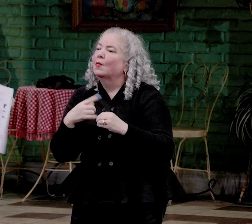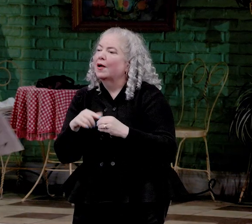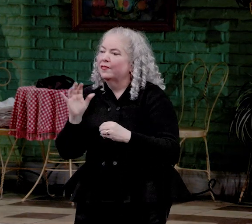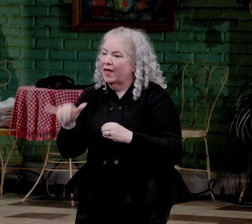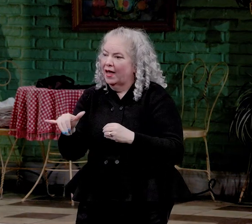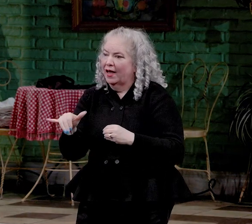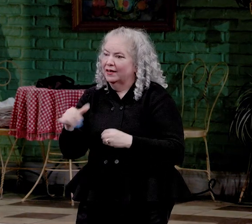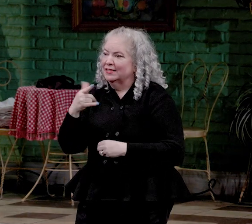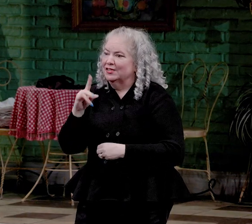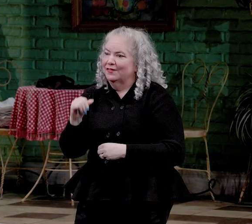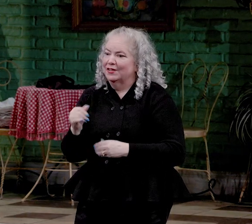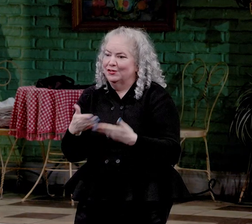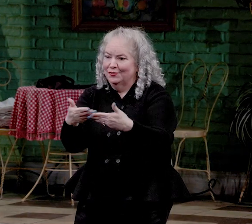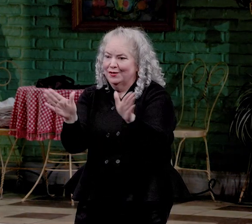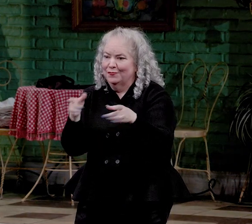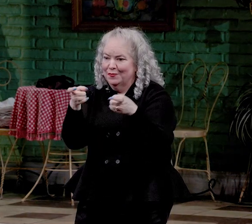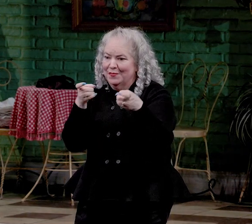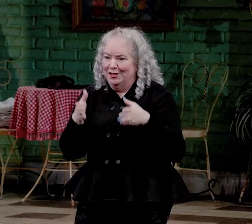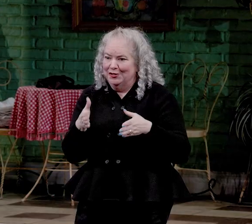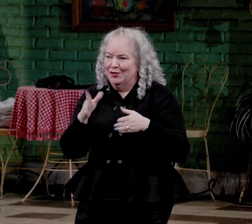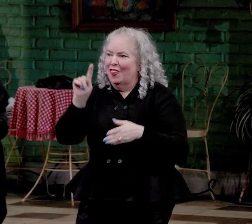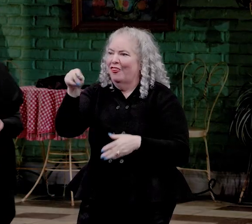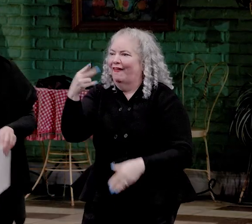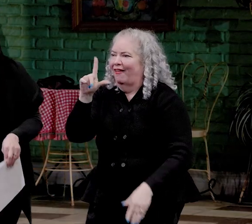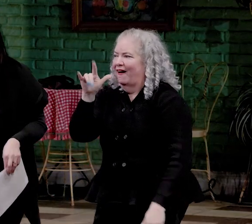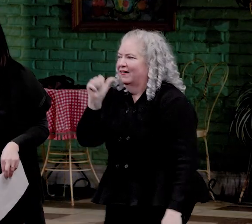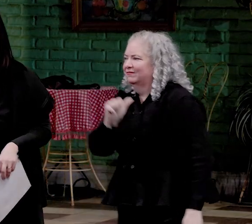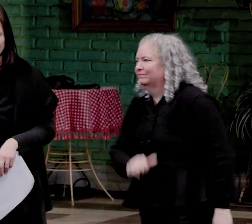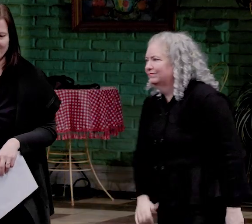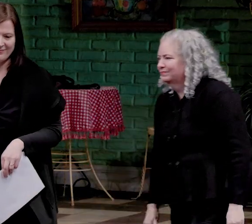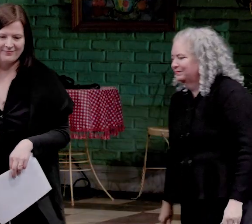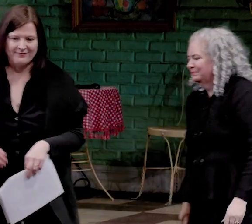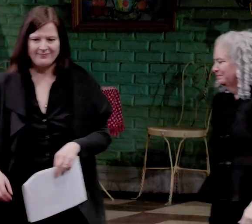about that is Geva's General Manager, Thalia Schramm.